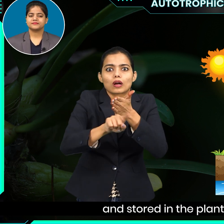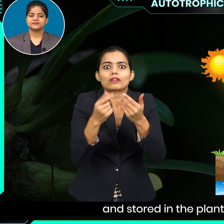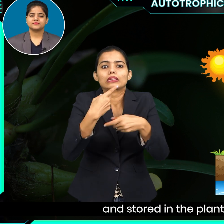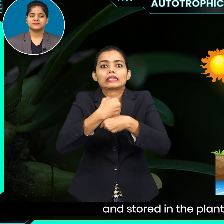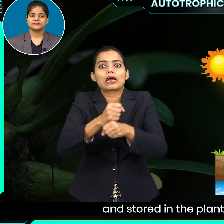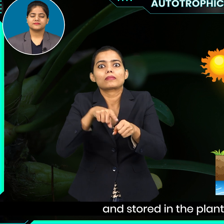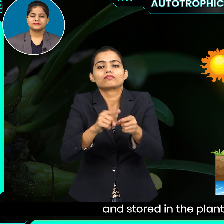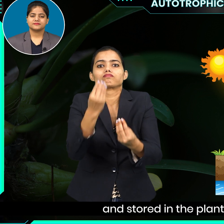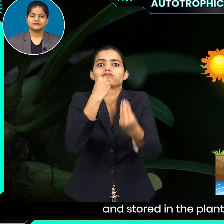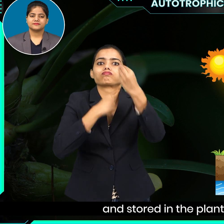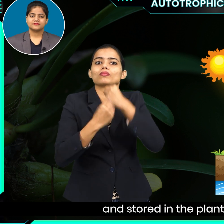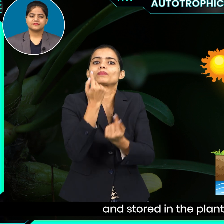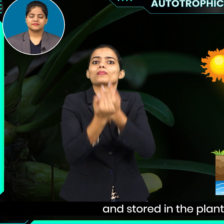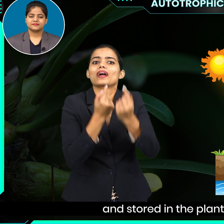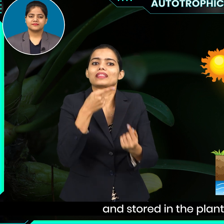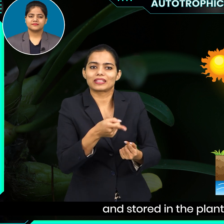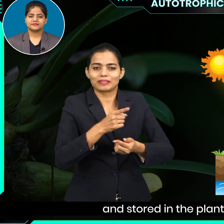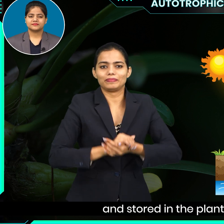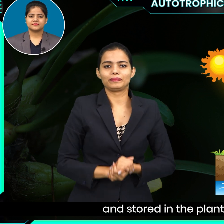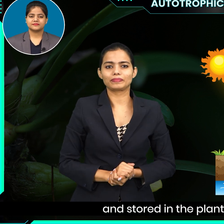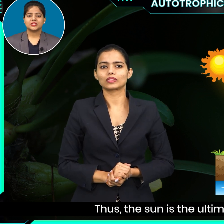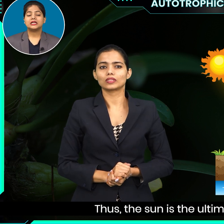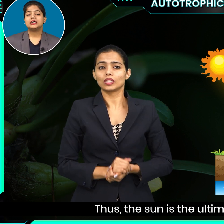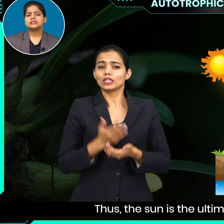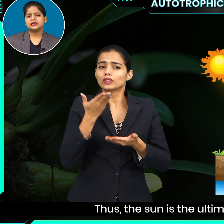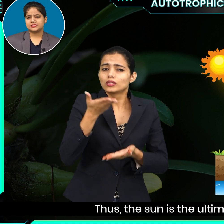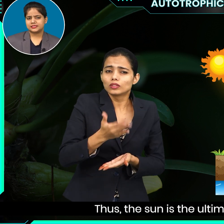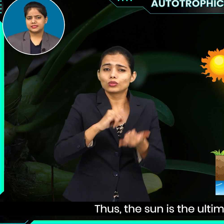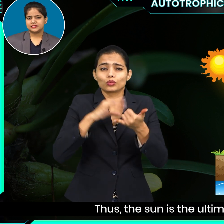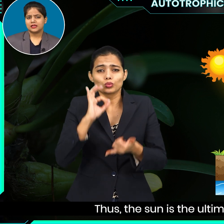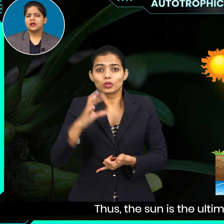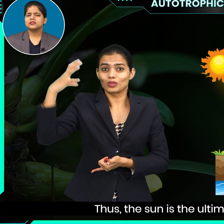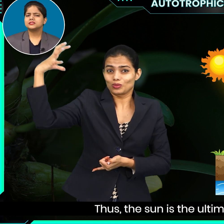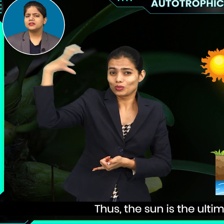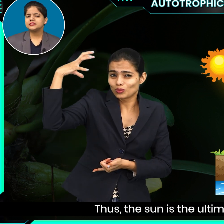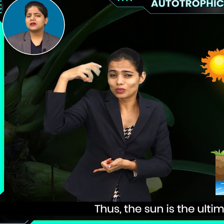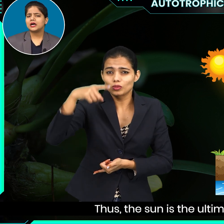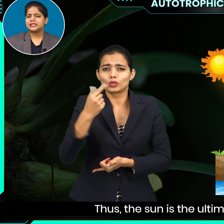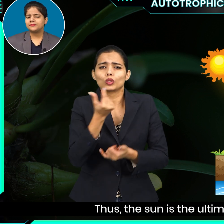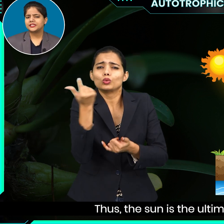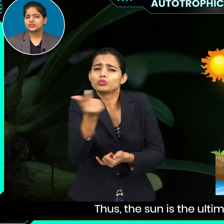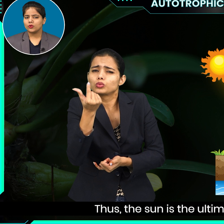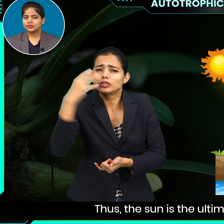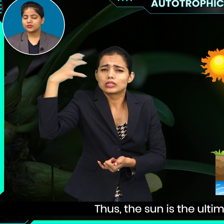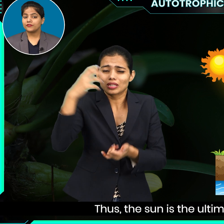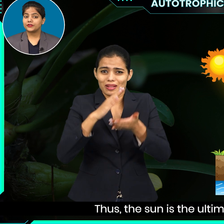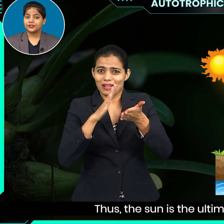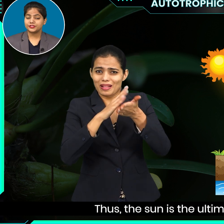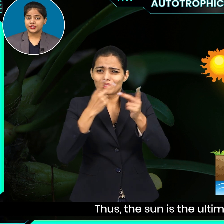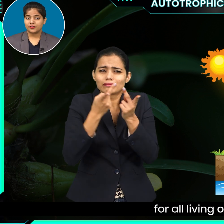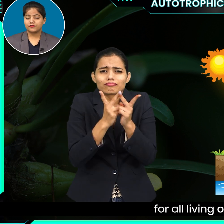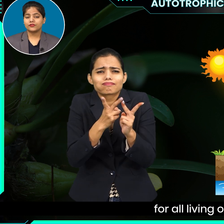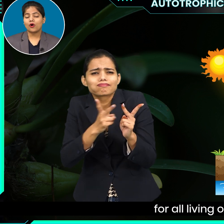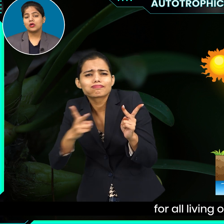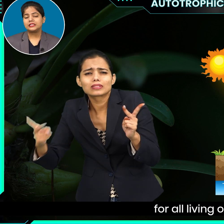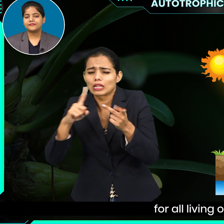Thus, The sun is the ultimate source of